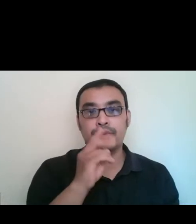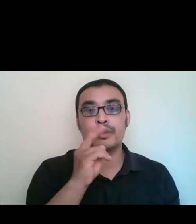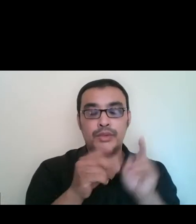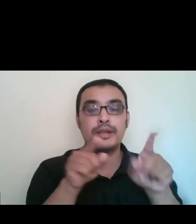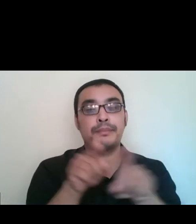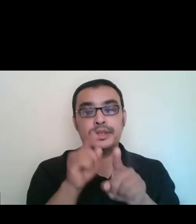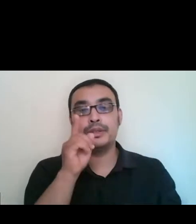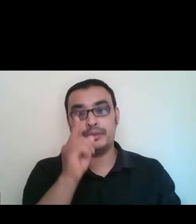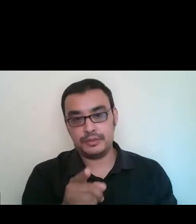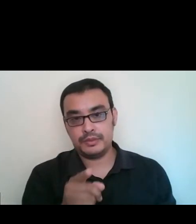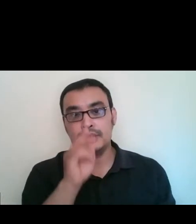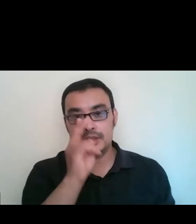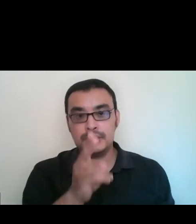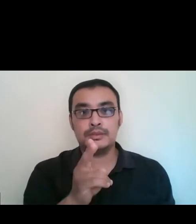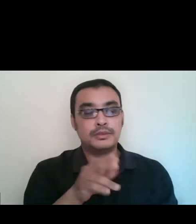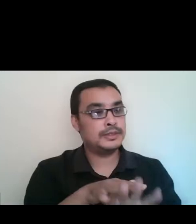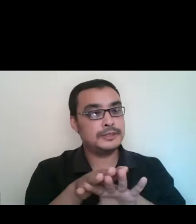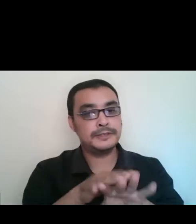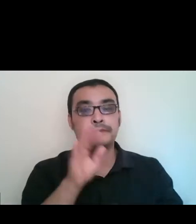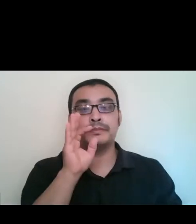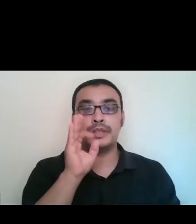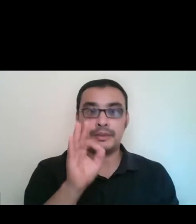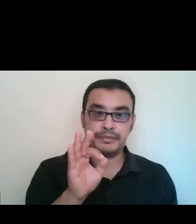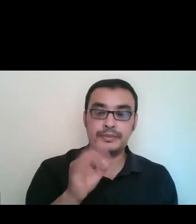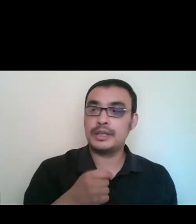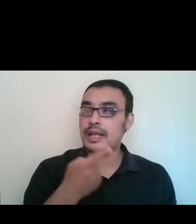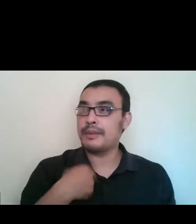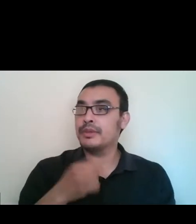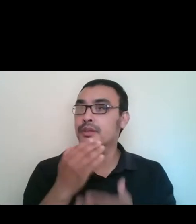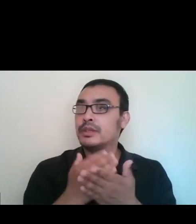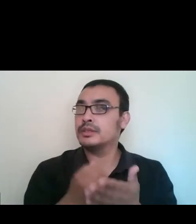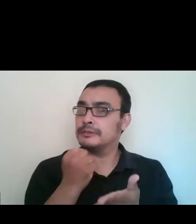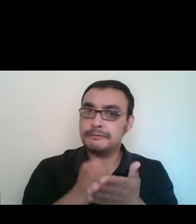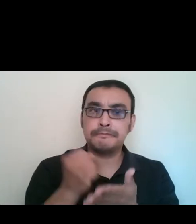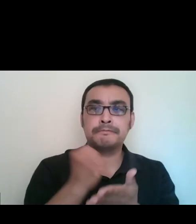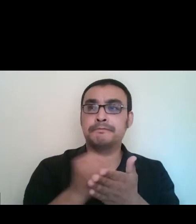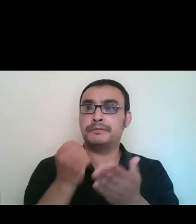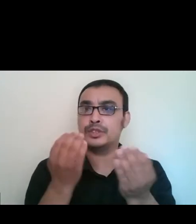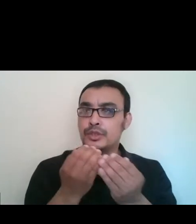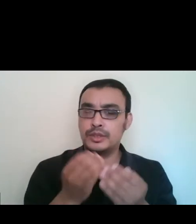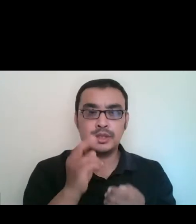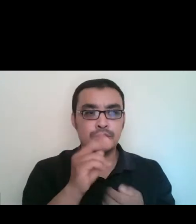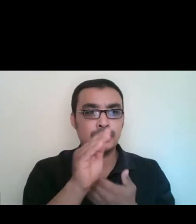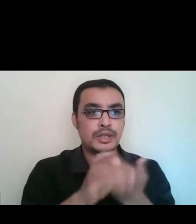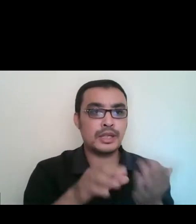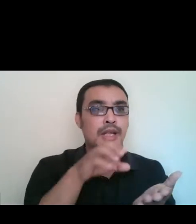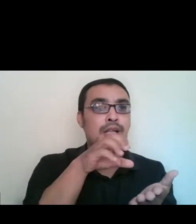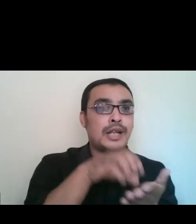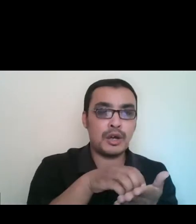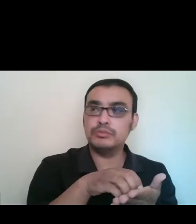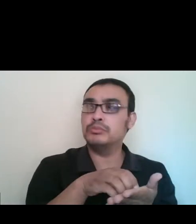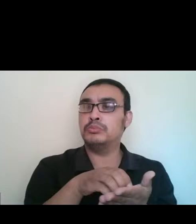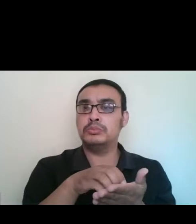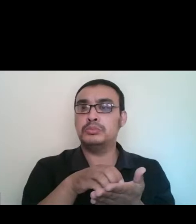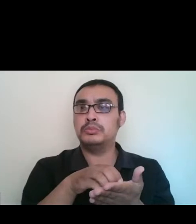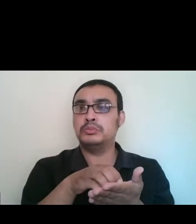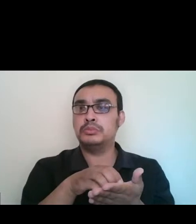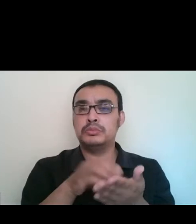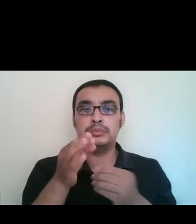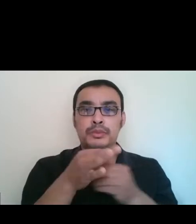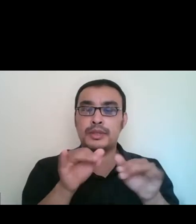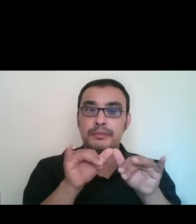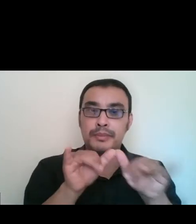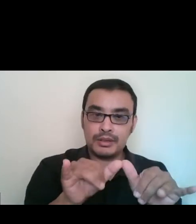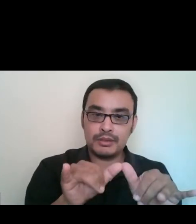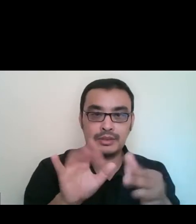I think that's really great how we are trying to create these kind of platforms as a network within